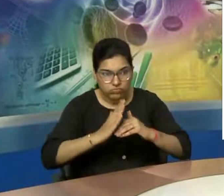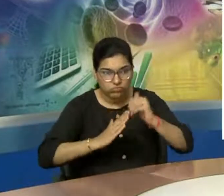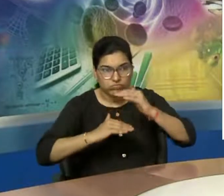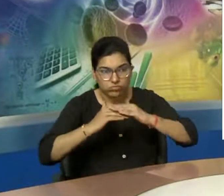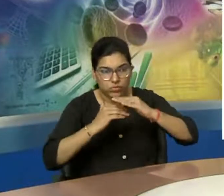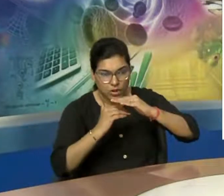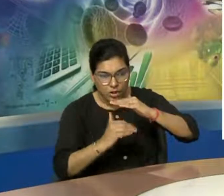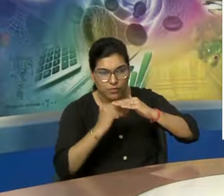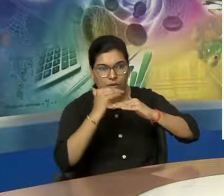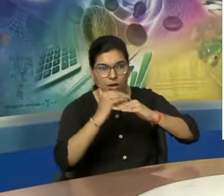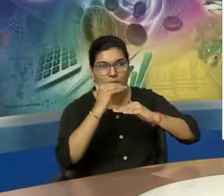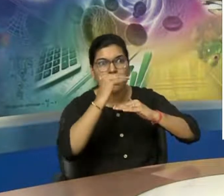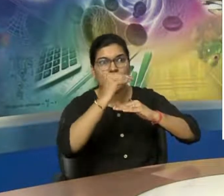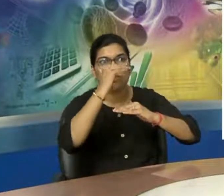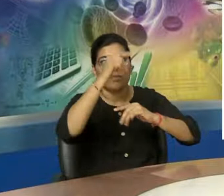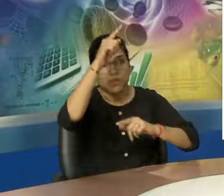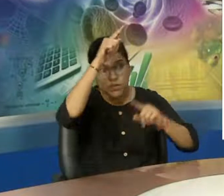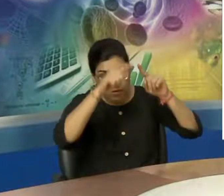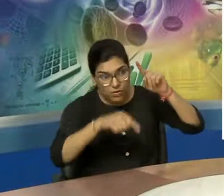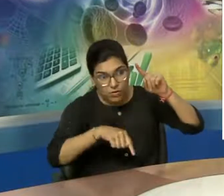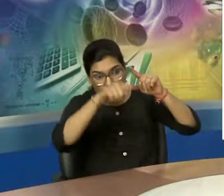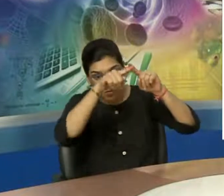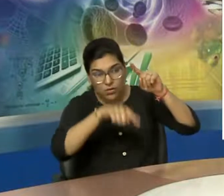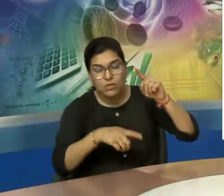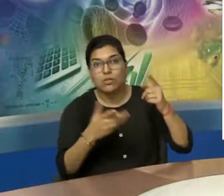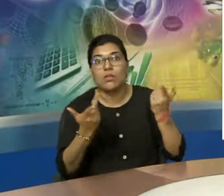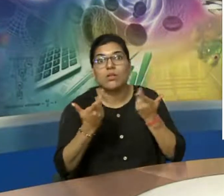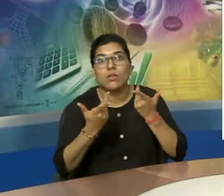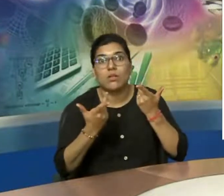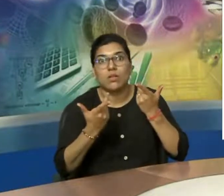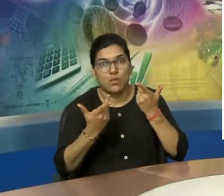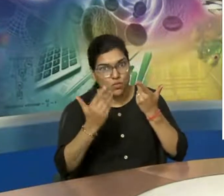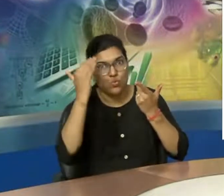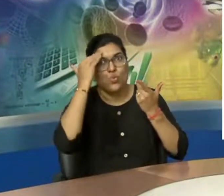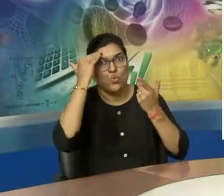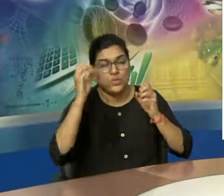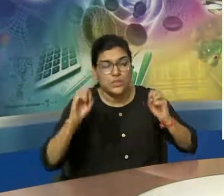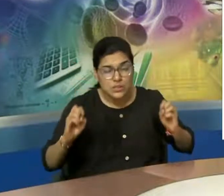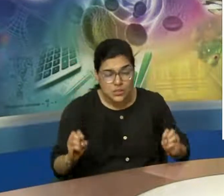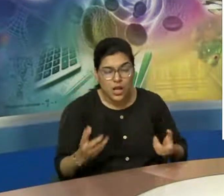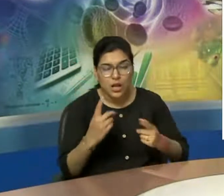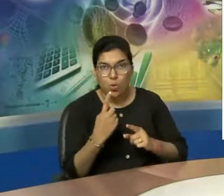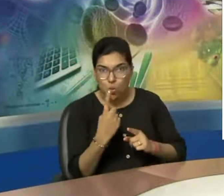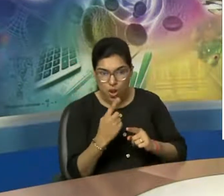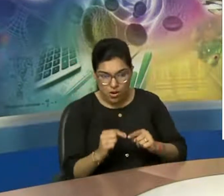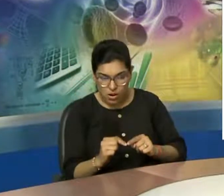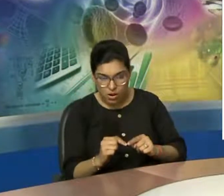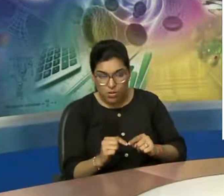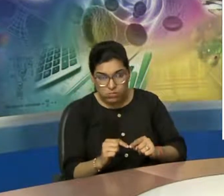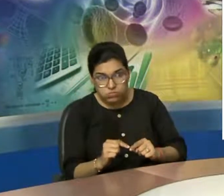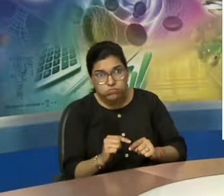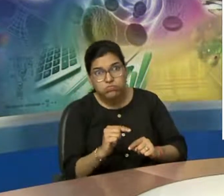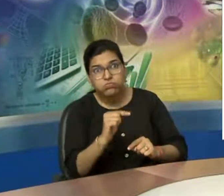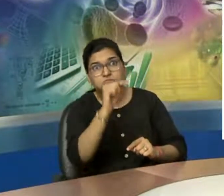So now let us understand the different levels of organization from individual